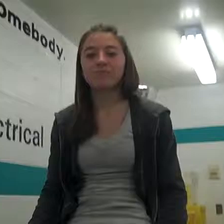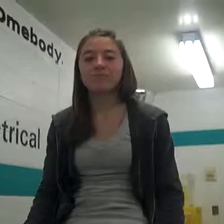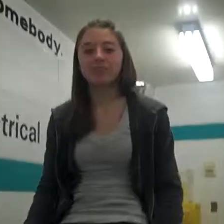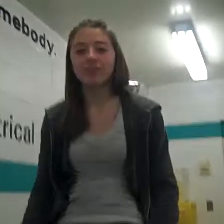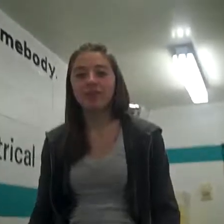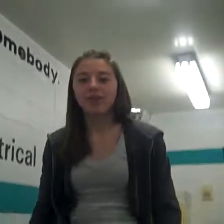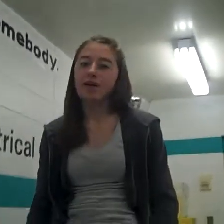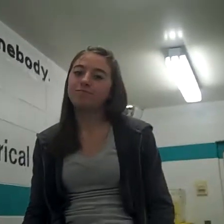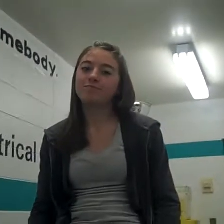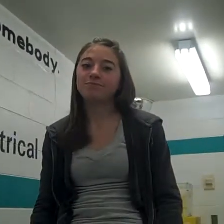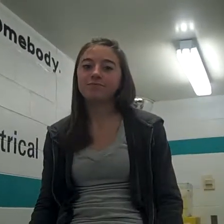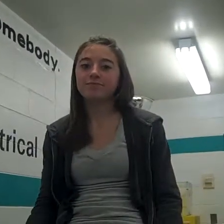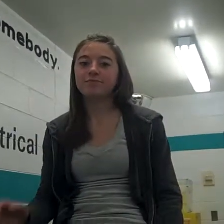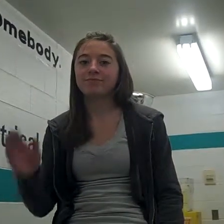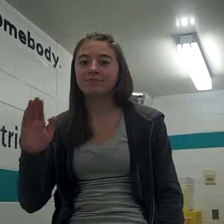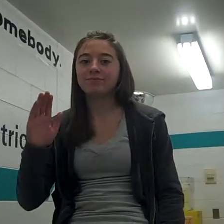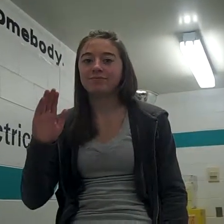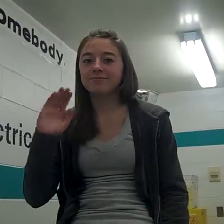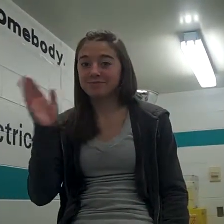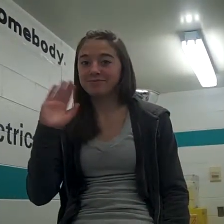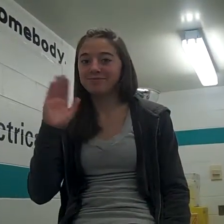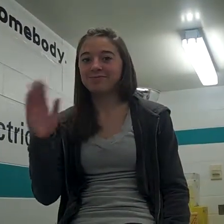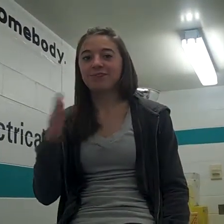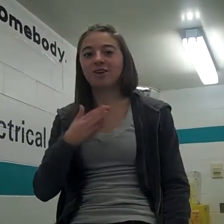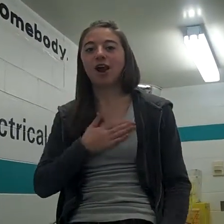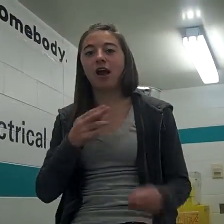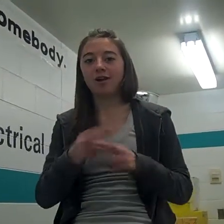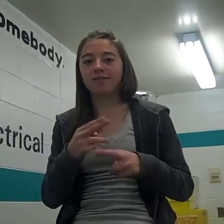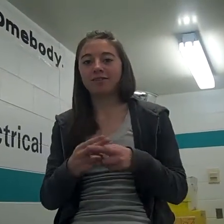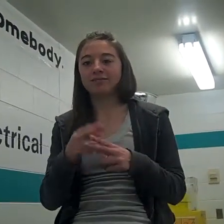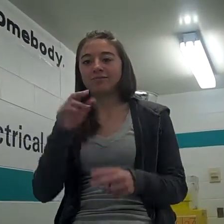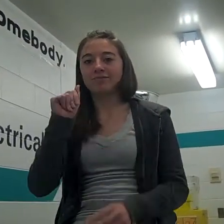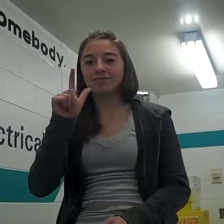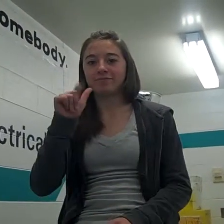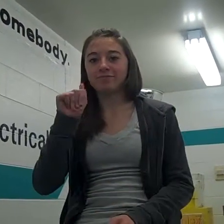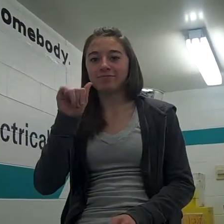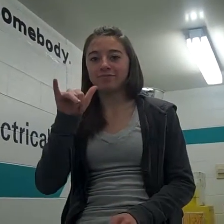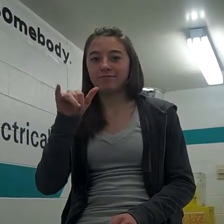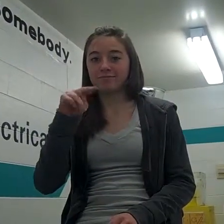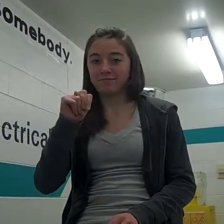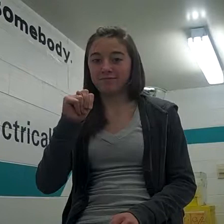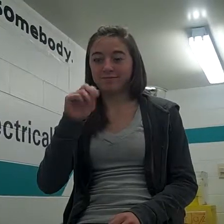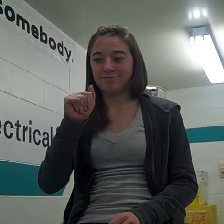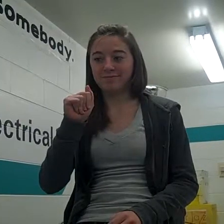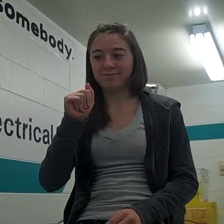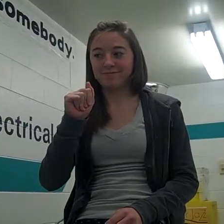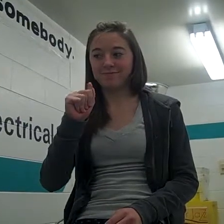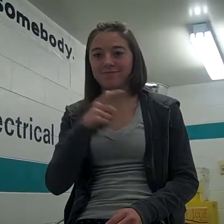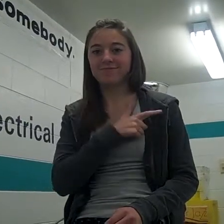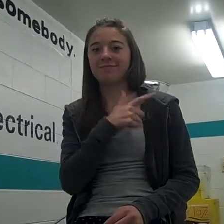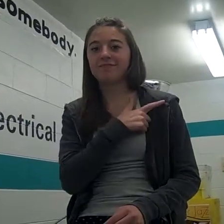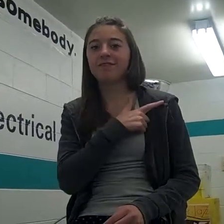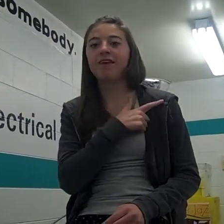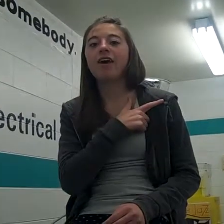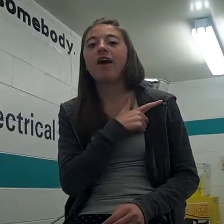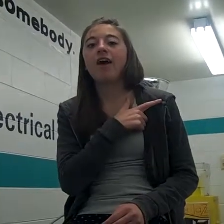I'm to back to of the room. I'm going to See if anybody's written to you. Okay.